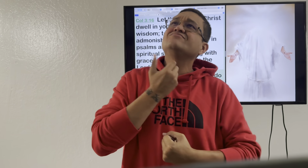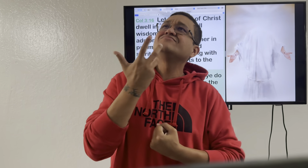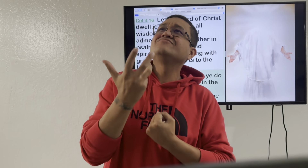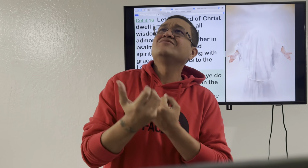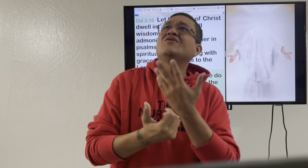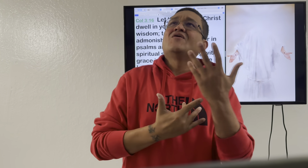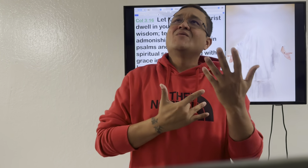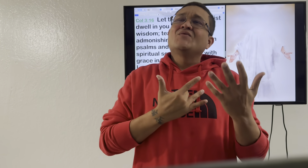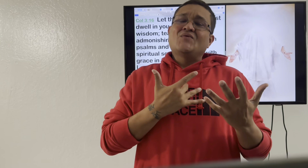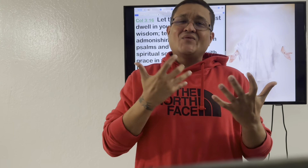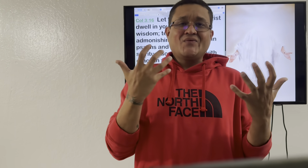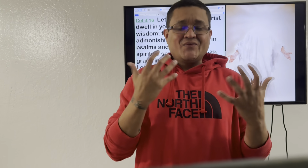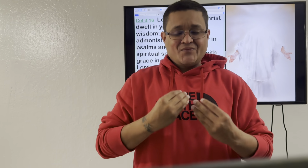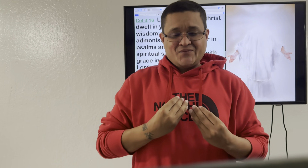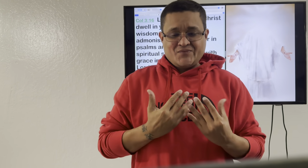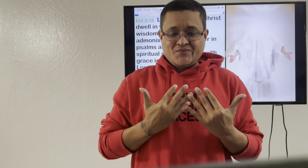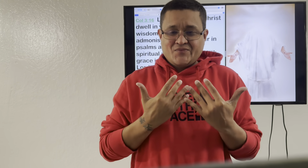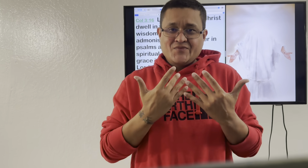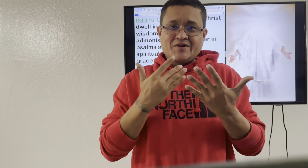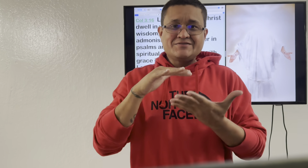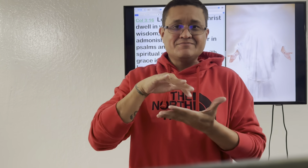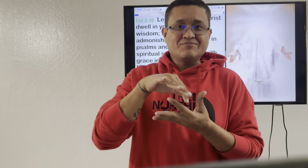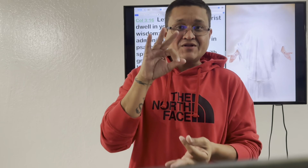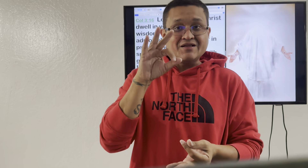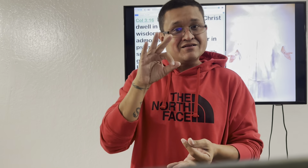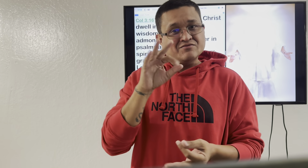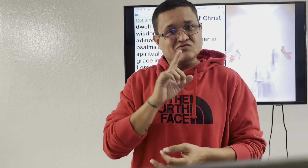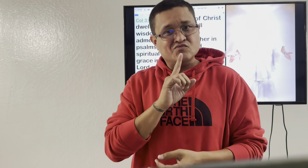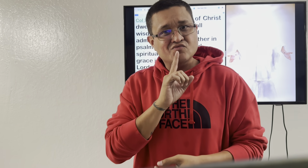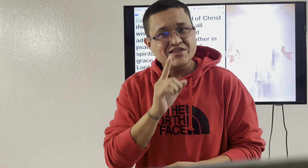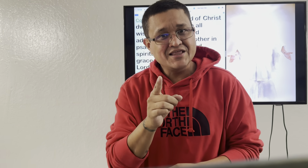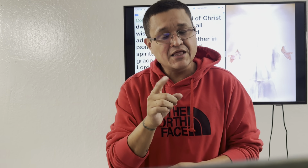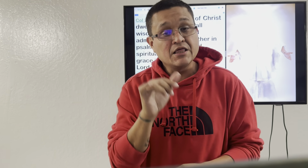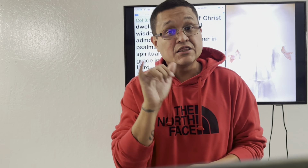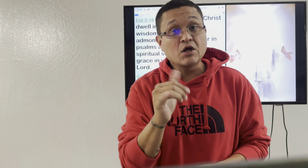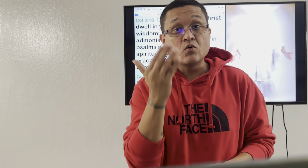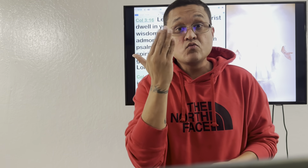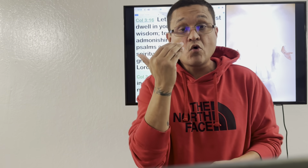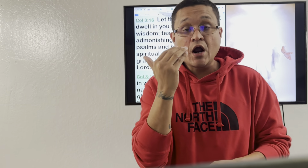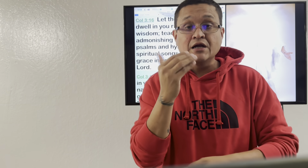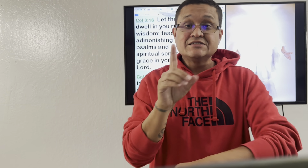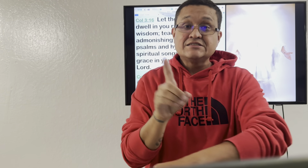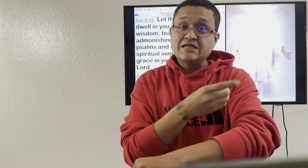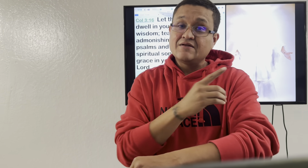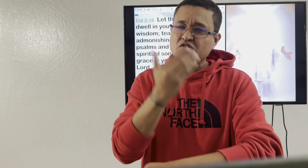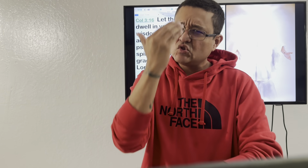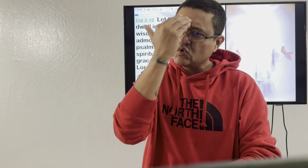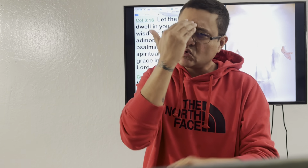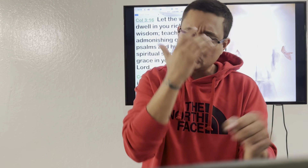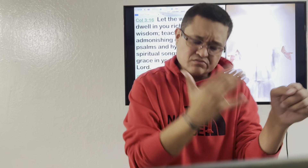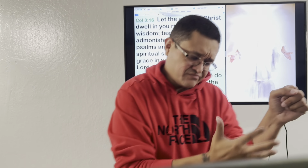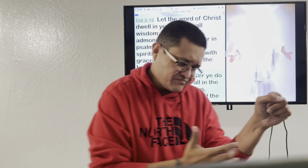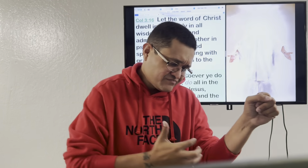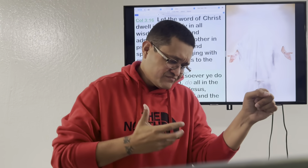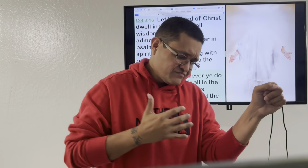A lot of his church sings and they became inspired and start to feel his spirit. That's why David